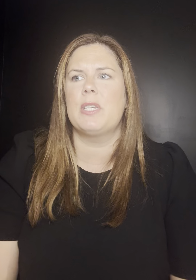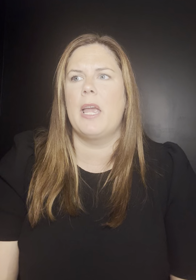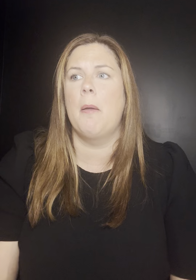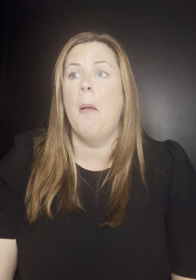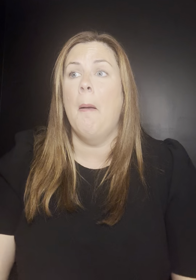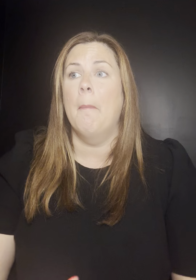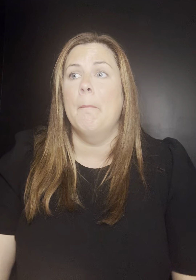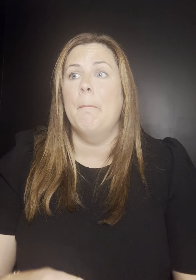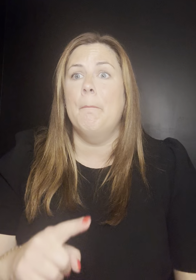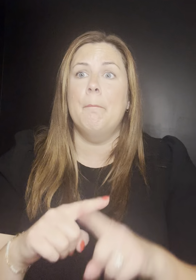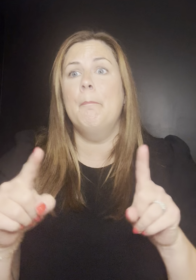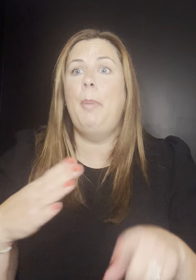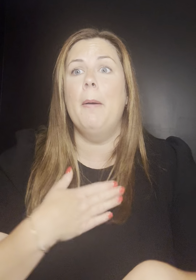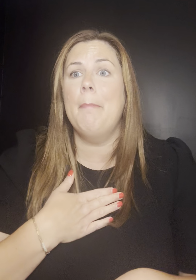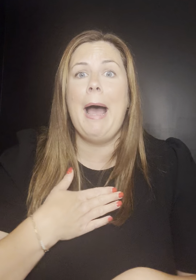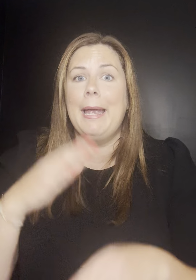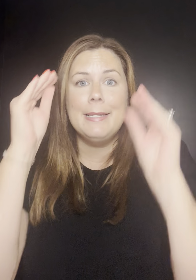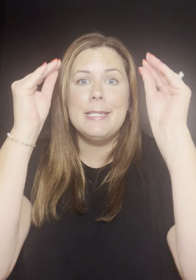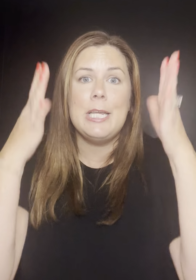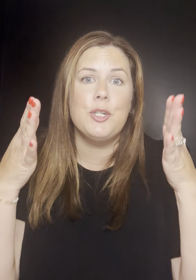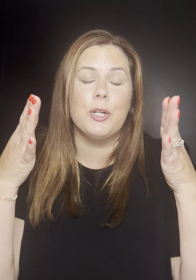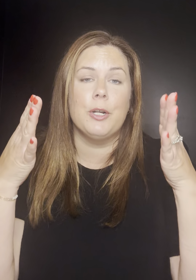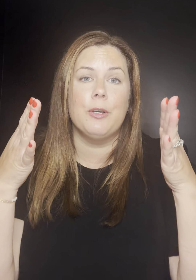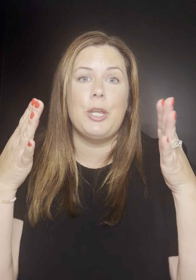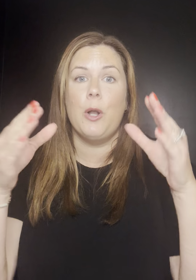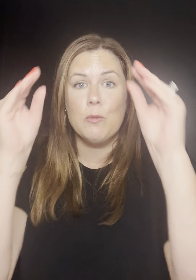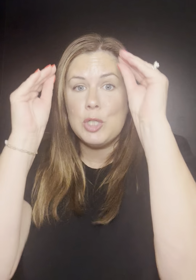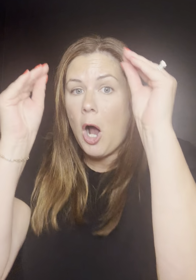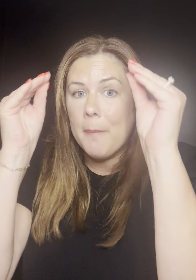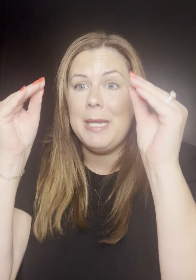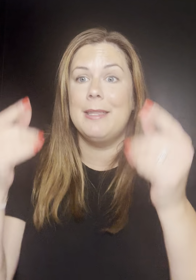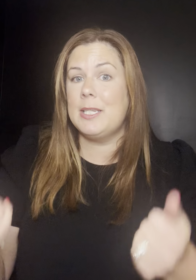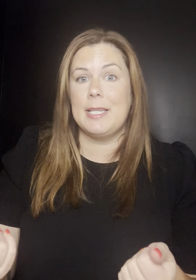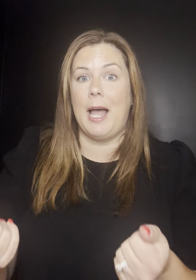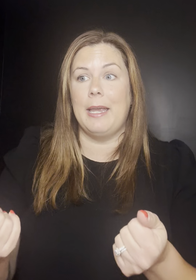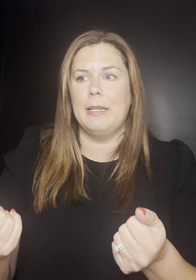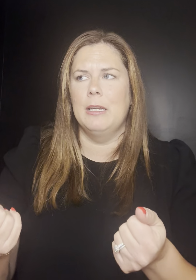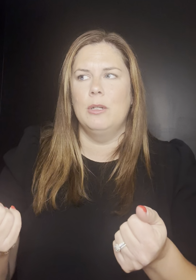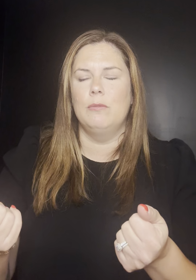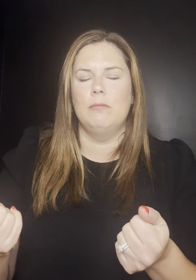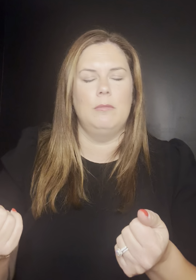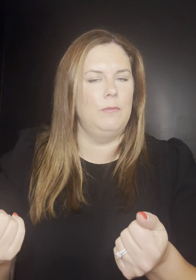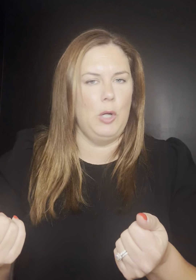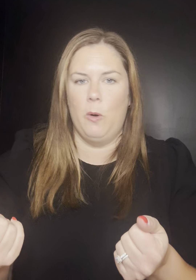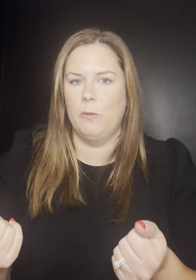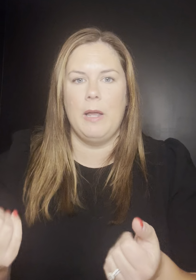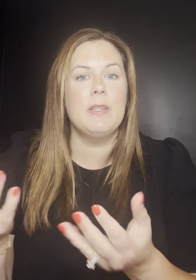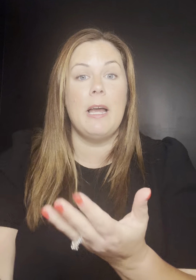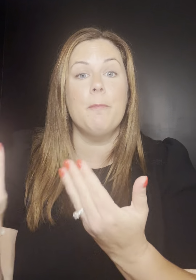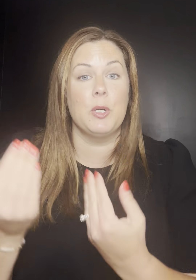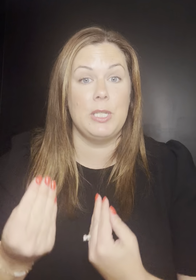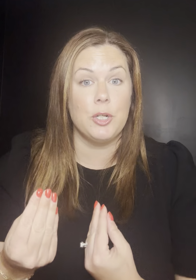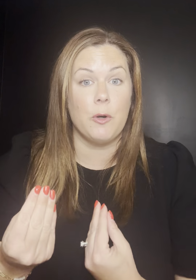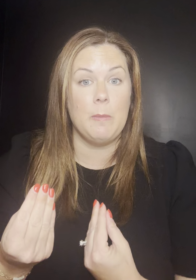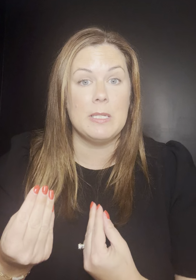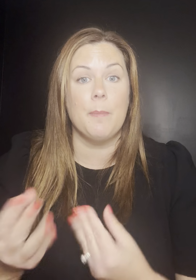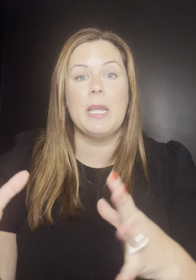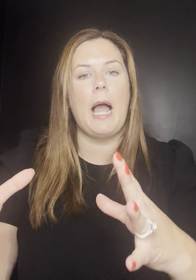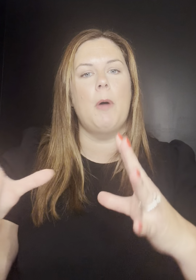say, but my teacher, taught me this sign. No, if a deaf person is showing me something, I'm always